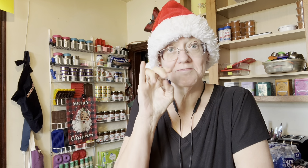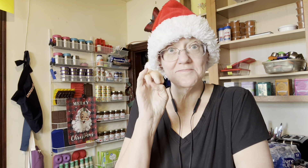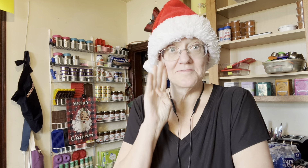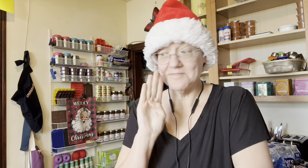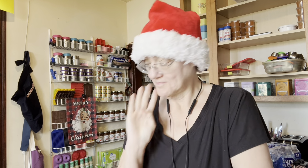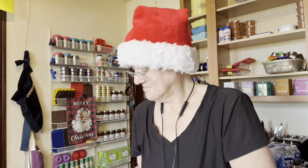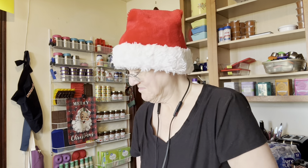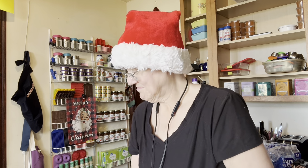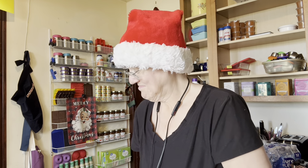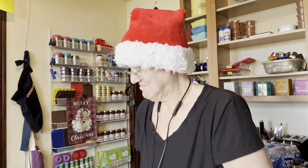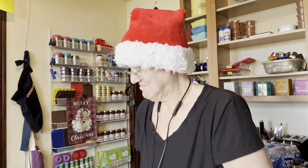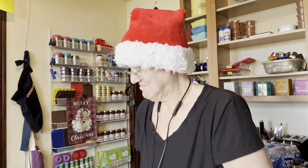already watched Charlie Brown,